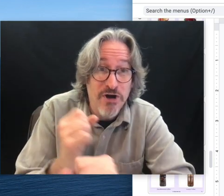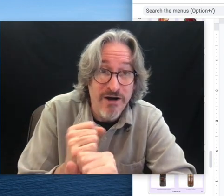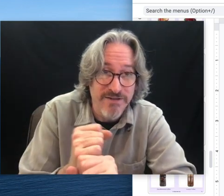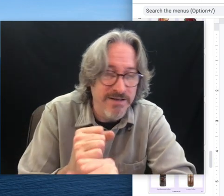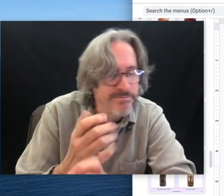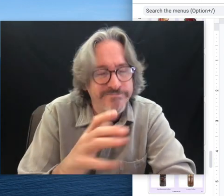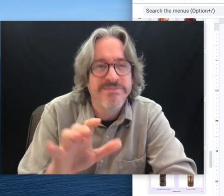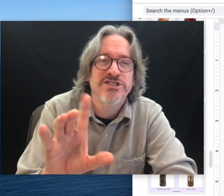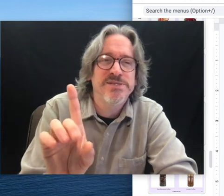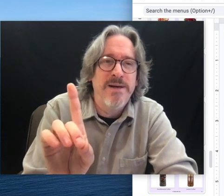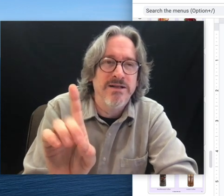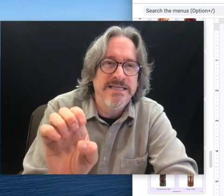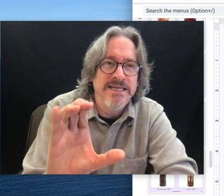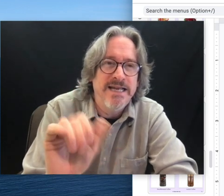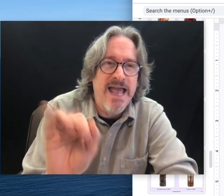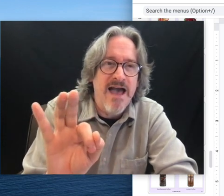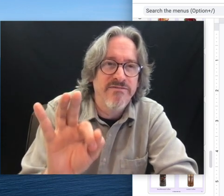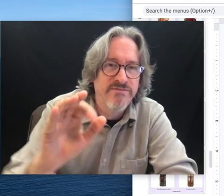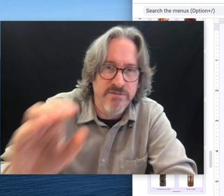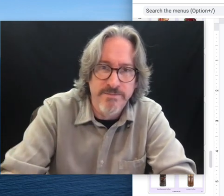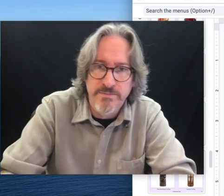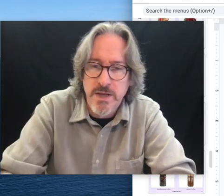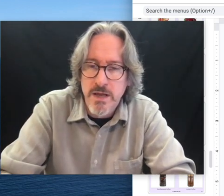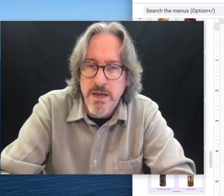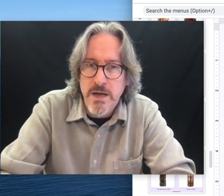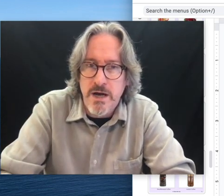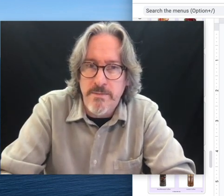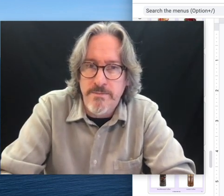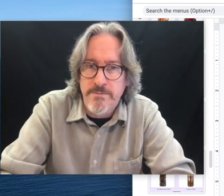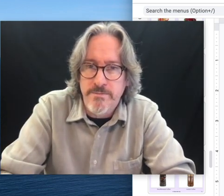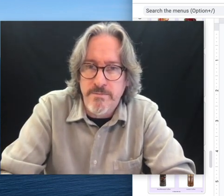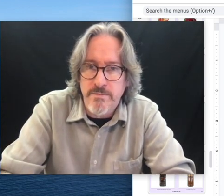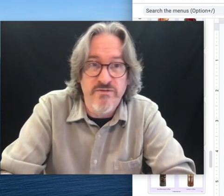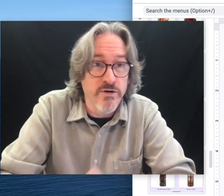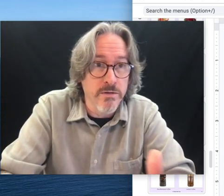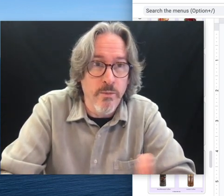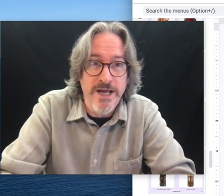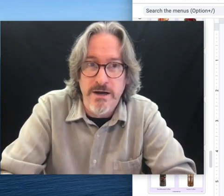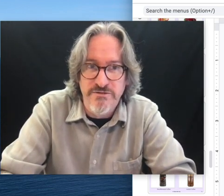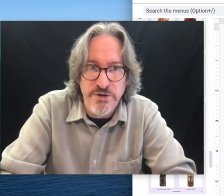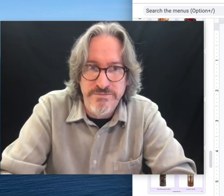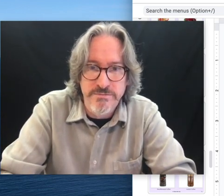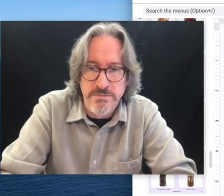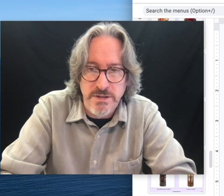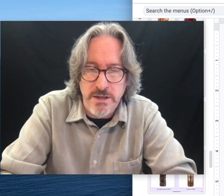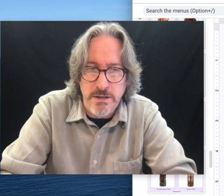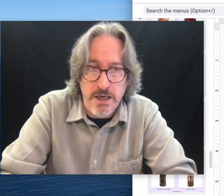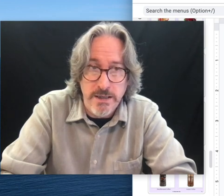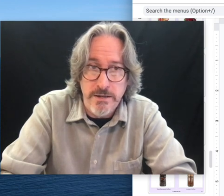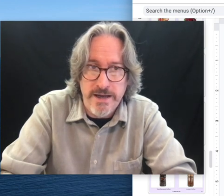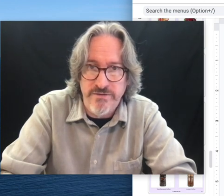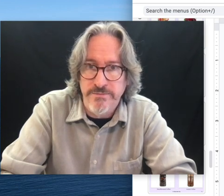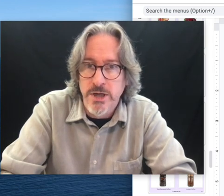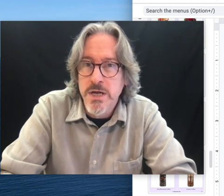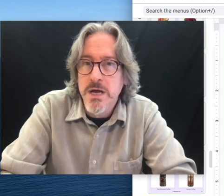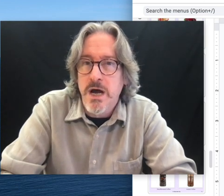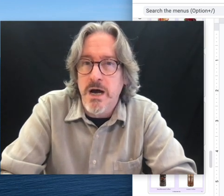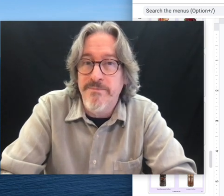Decaf coffee, just spell decaf, right? If you're awake enough to. I need